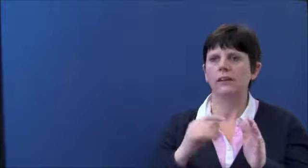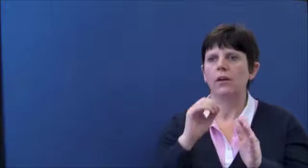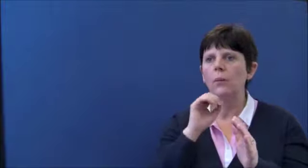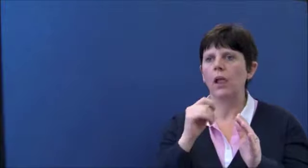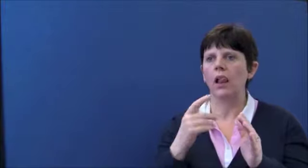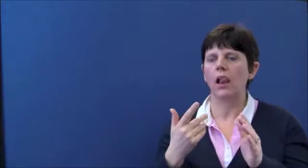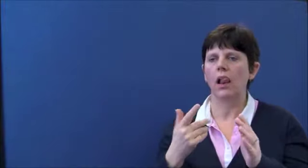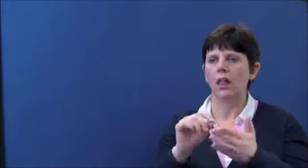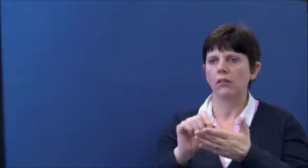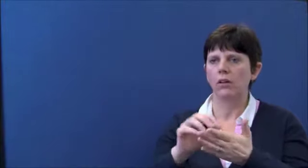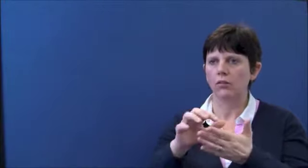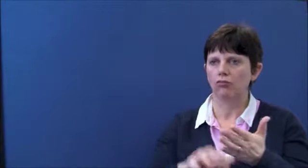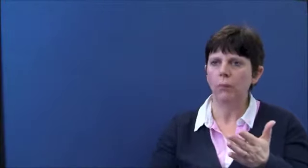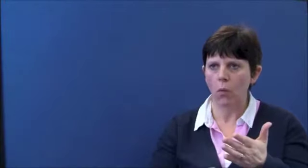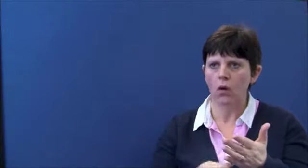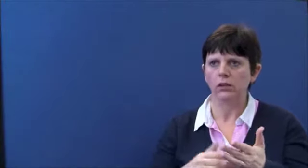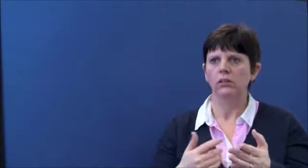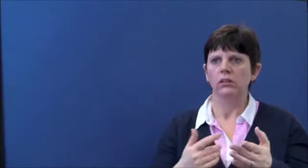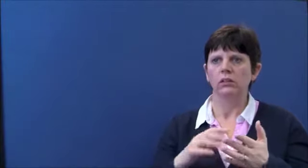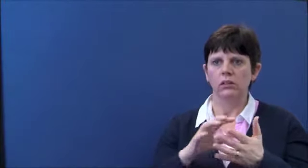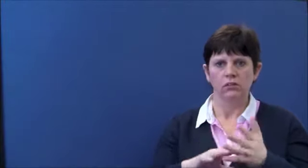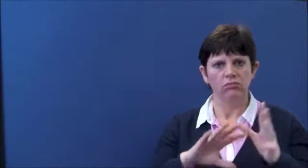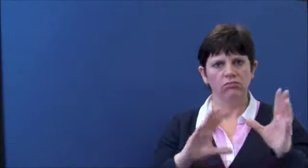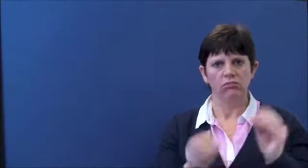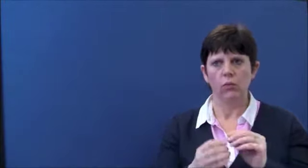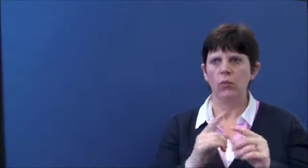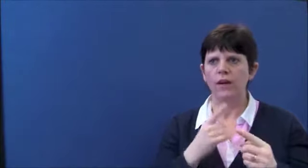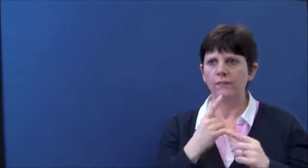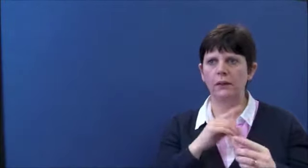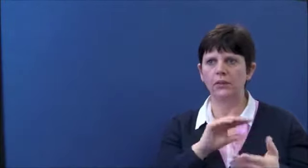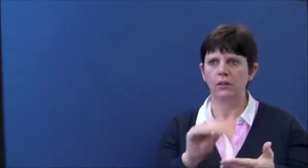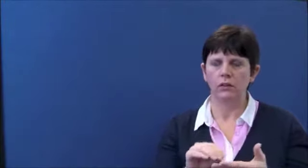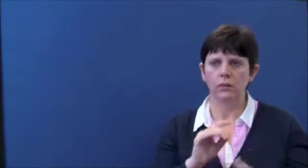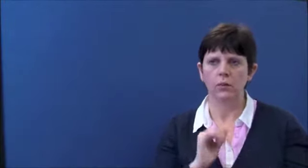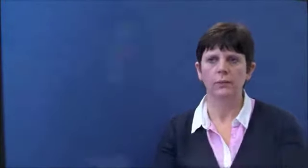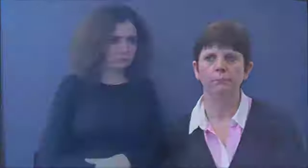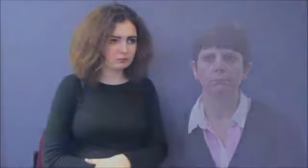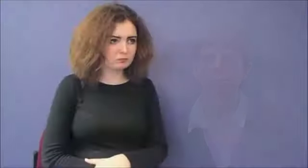At the end of the project, the research team will write a report with the findings from the interviews.